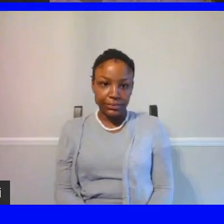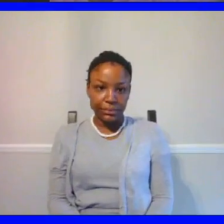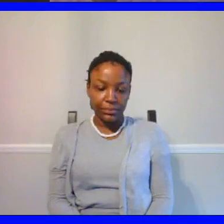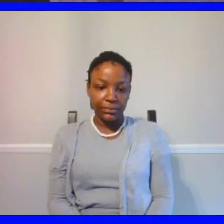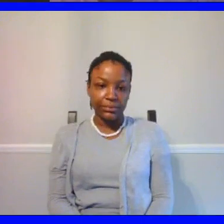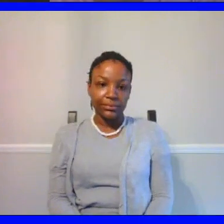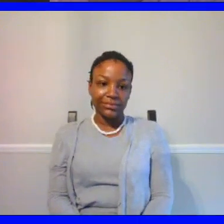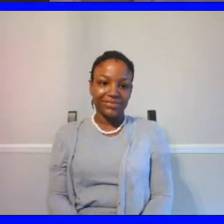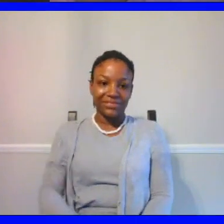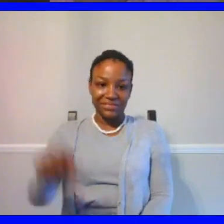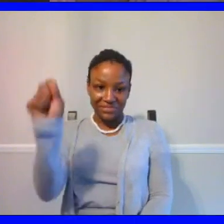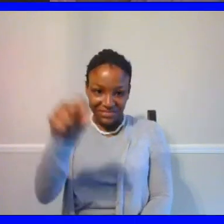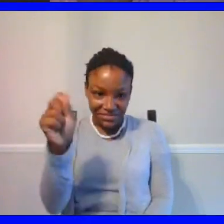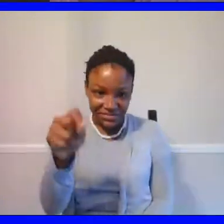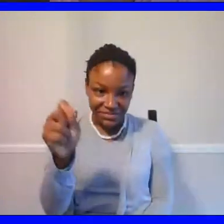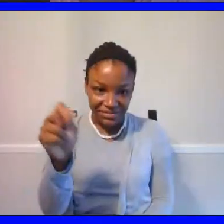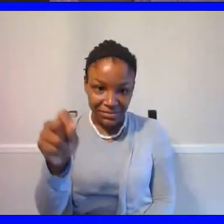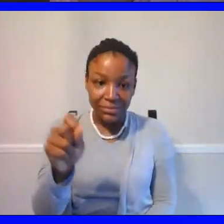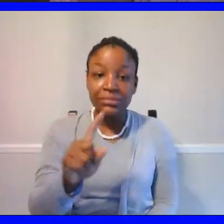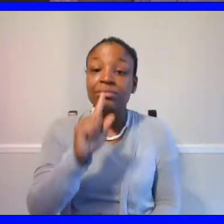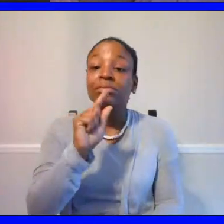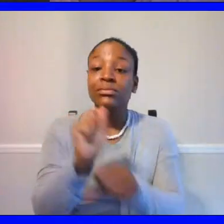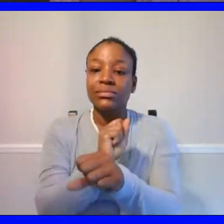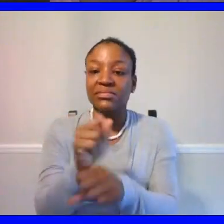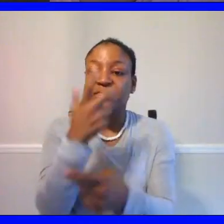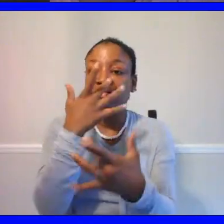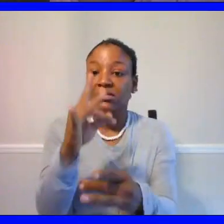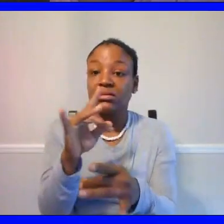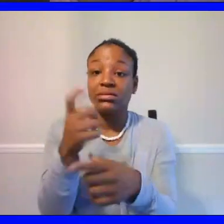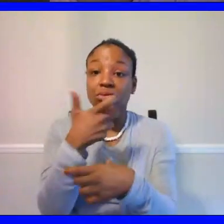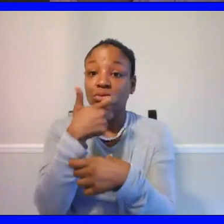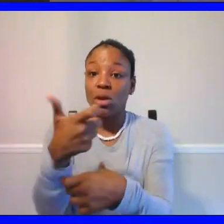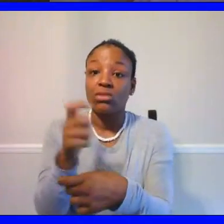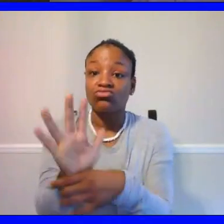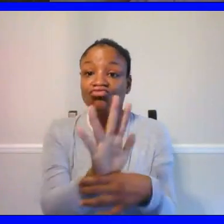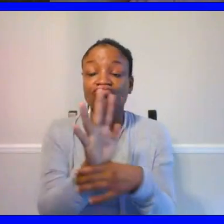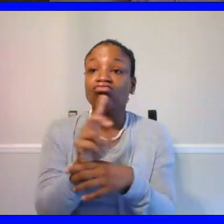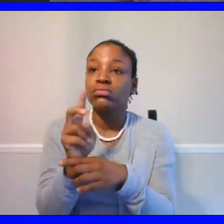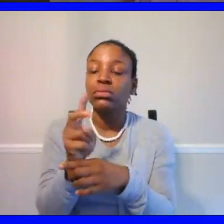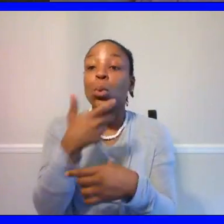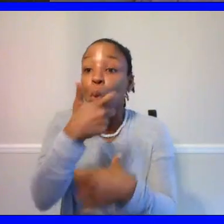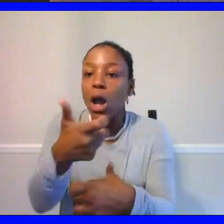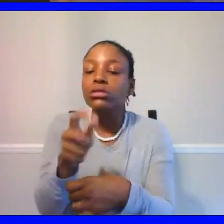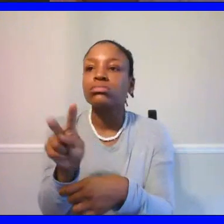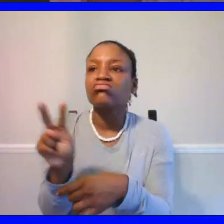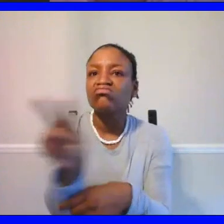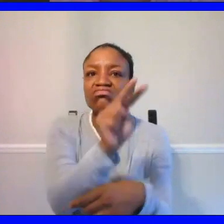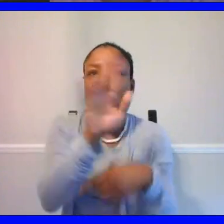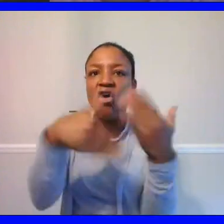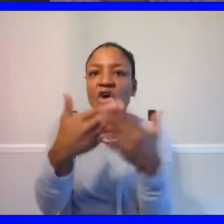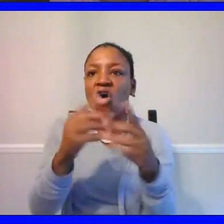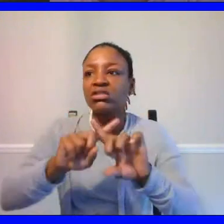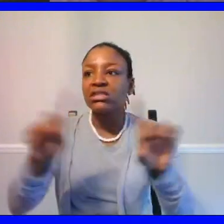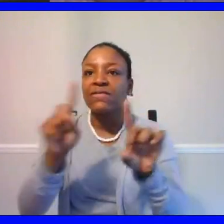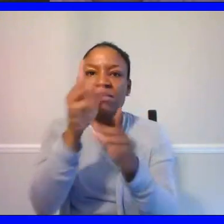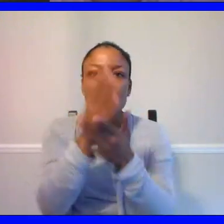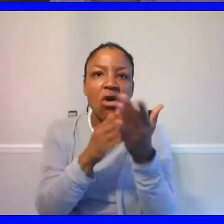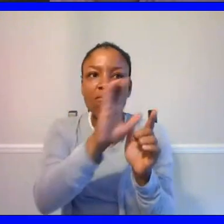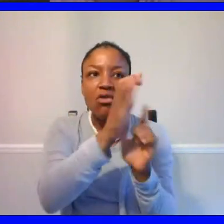Yeah. Yeah. It is interesting to watch like how different parts of culture, you know, are kind of,